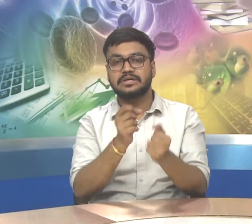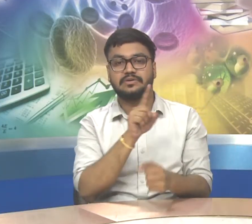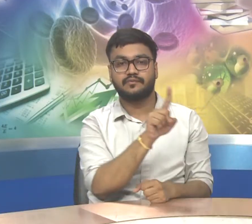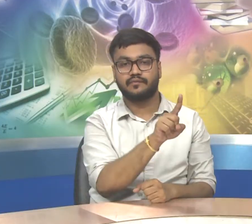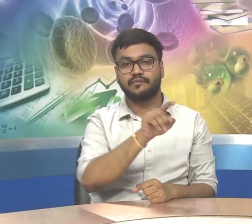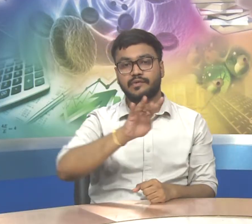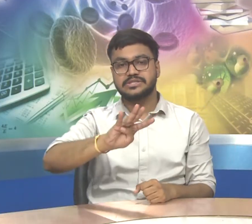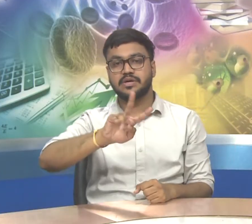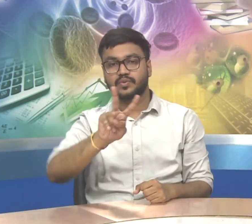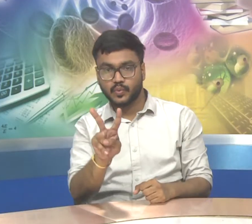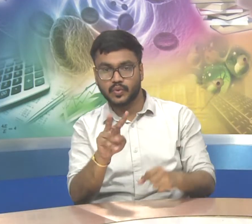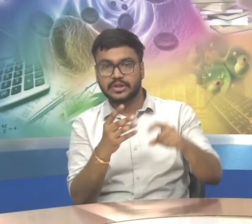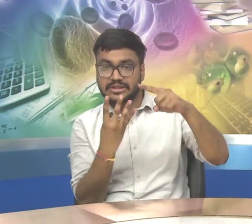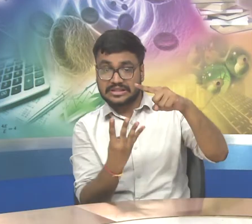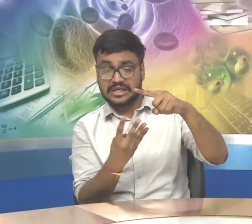and total overall we get